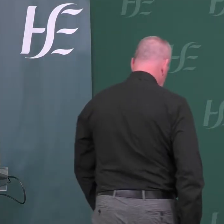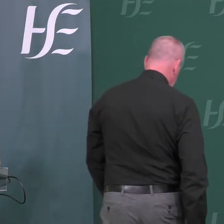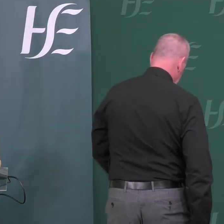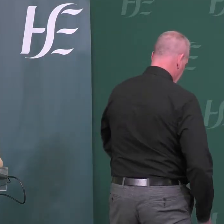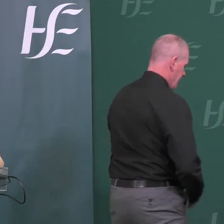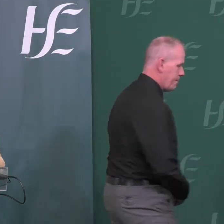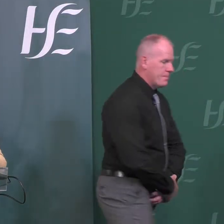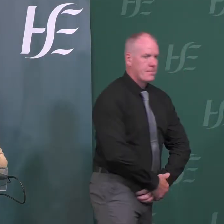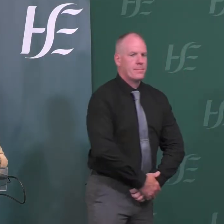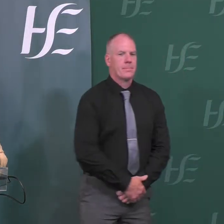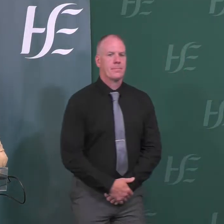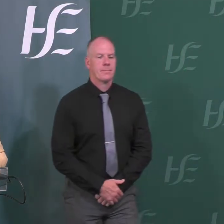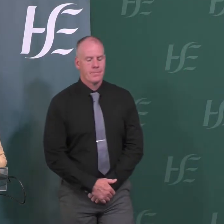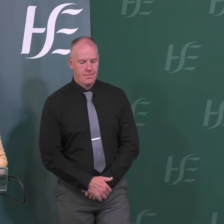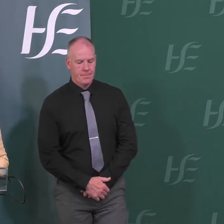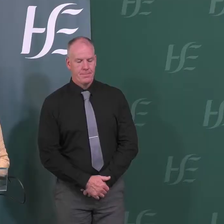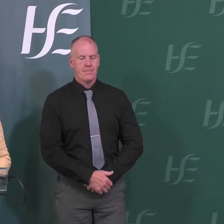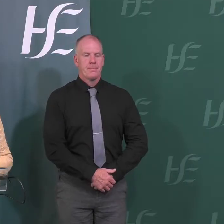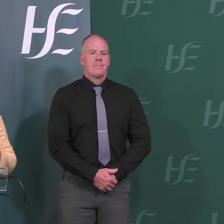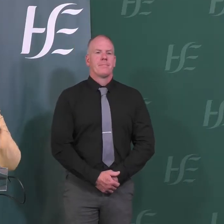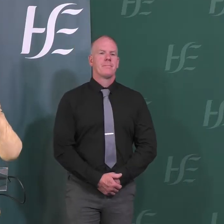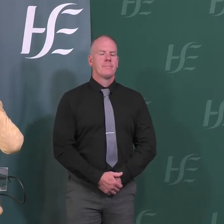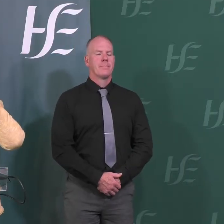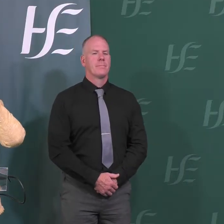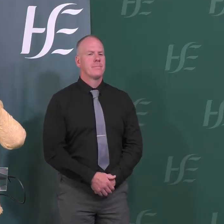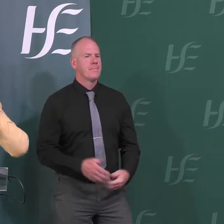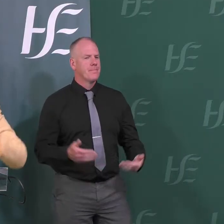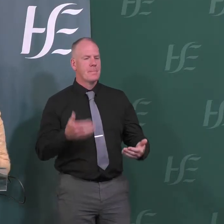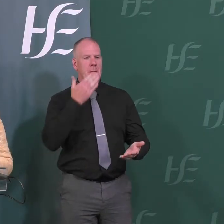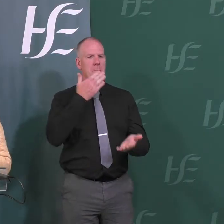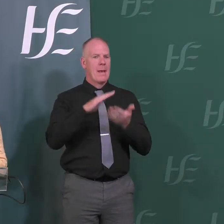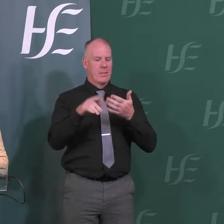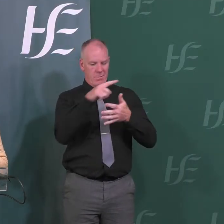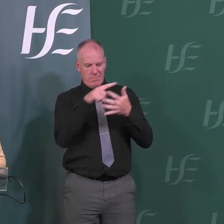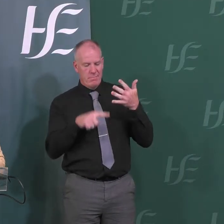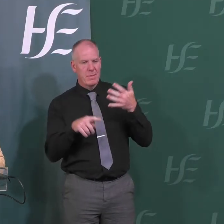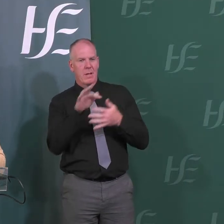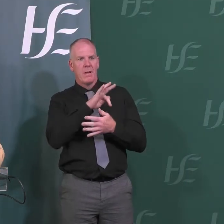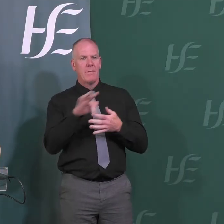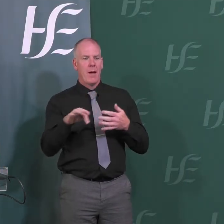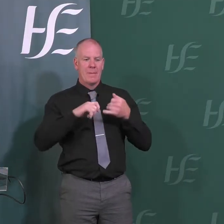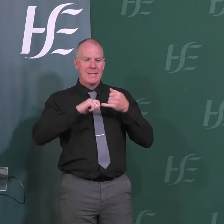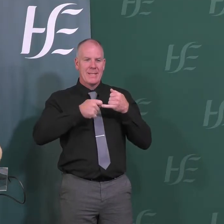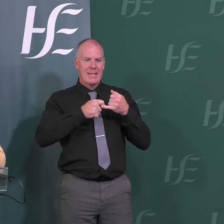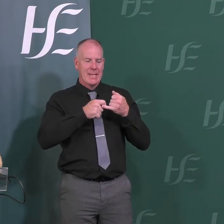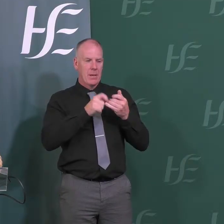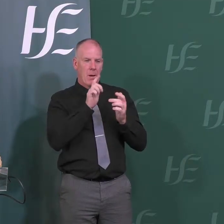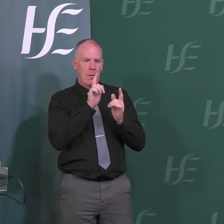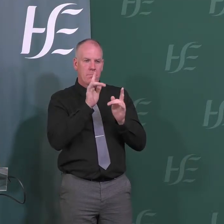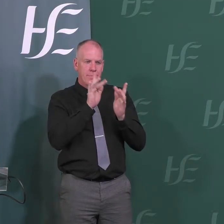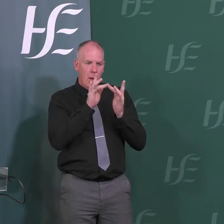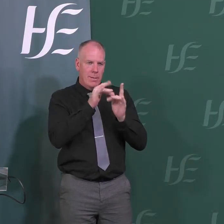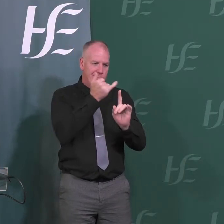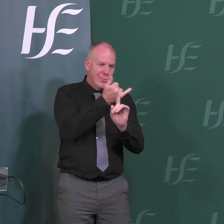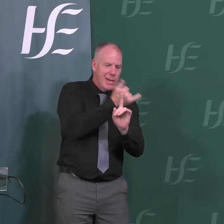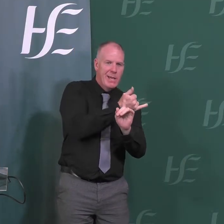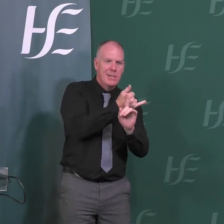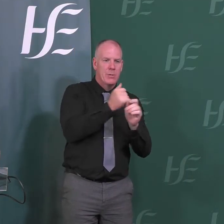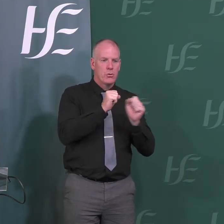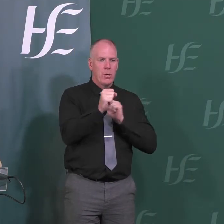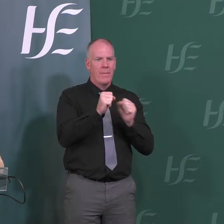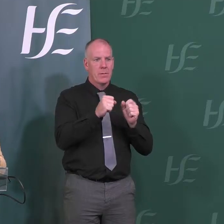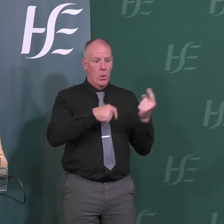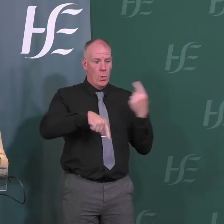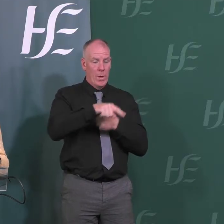Good afternoon, everybody. So just some key messages from the test and tracing service. So across testing and tracing, we